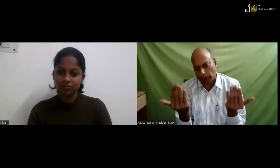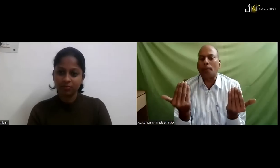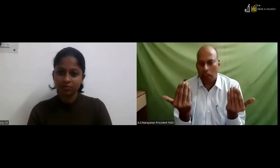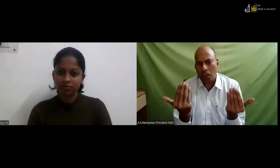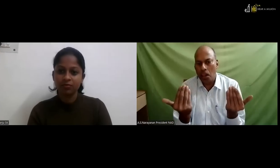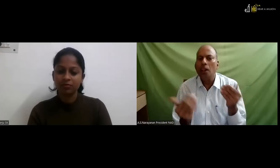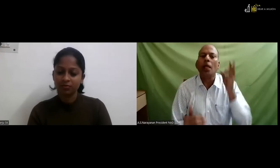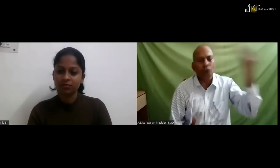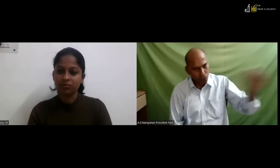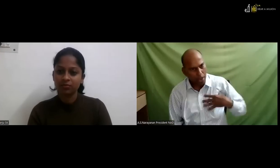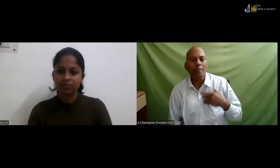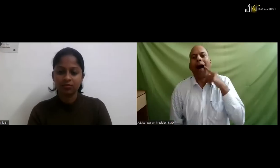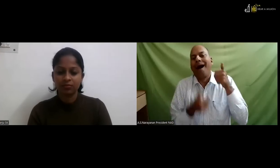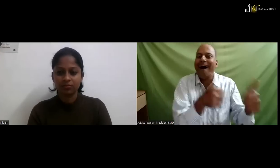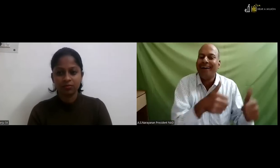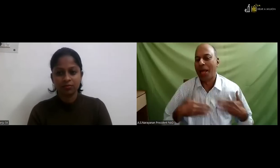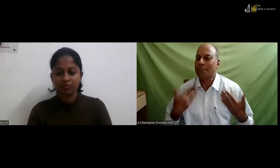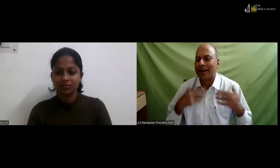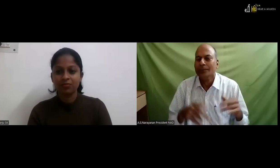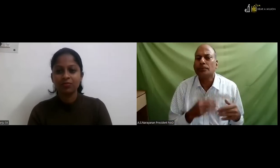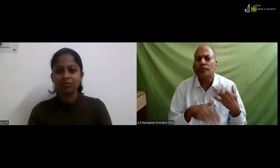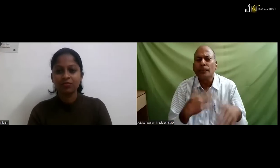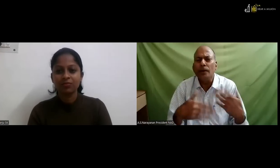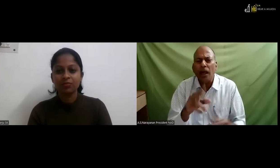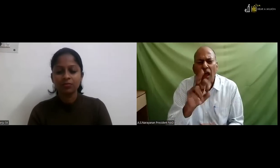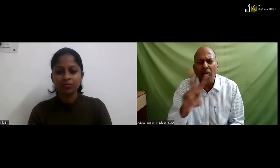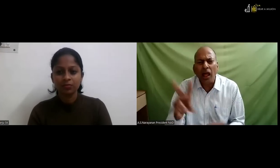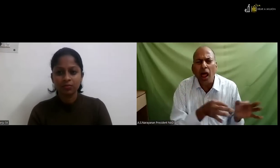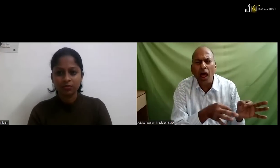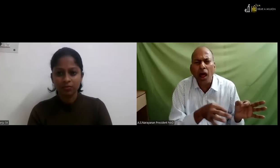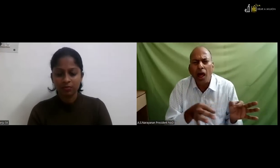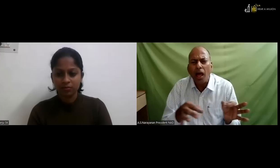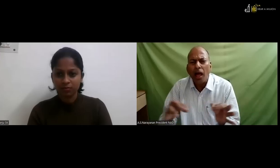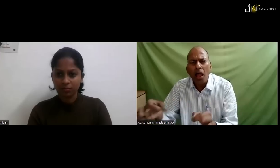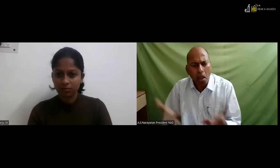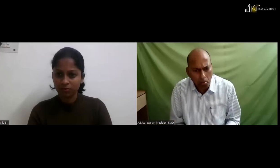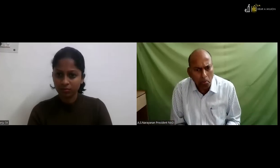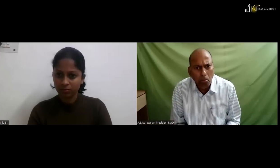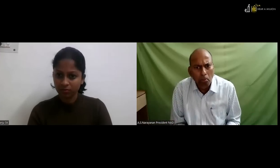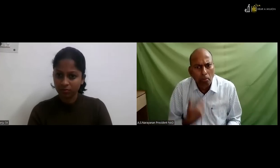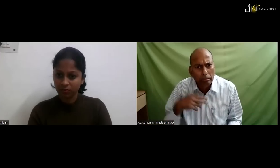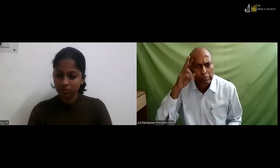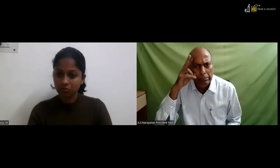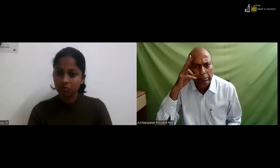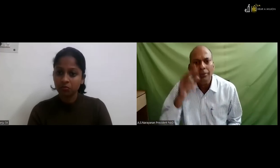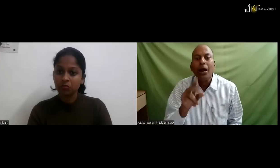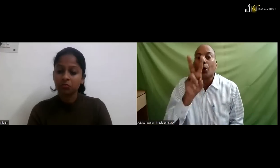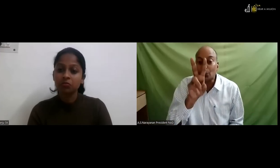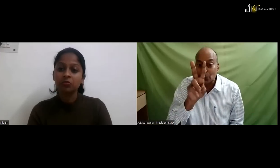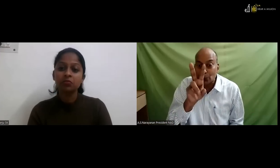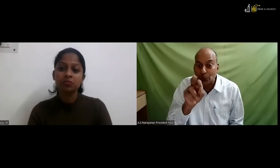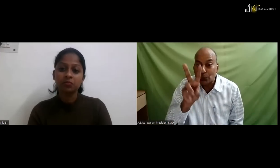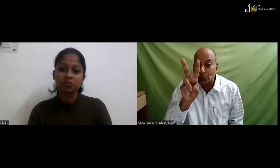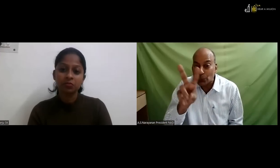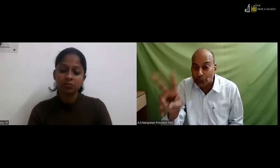said that okay, we can hopefully mention this. So I was quite happy with this, and then later in 2022 I just thought